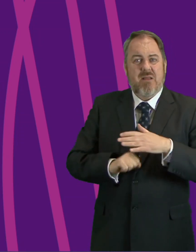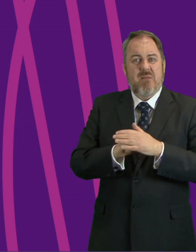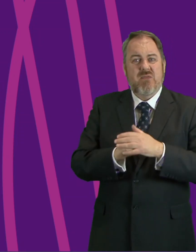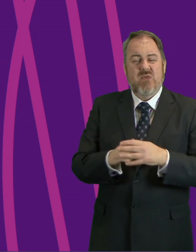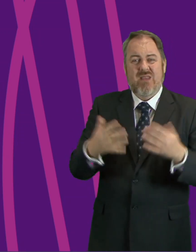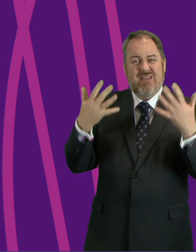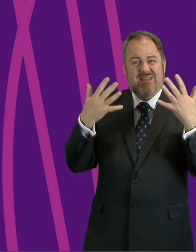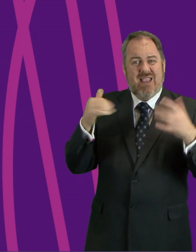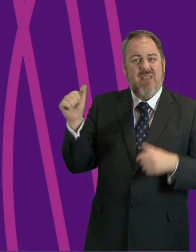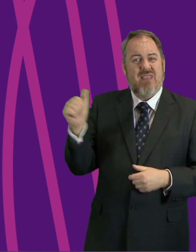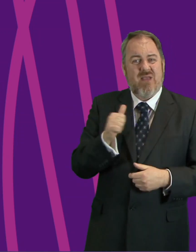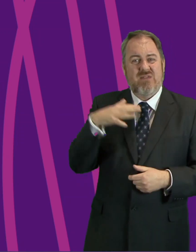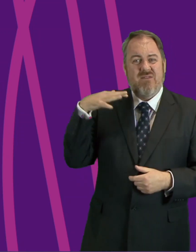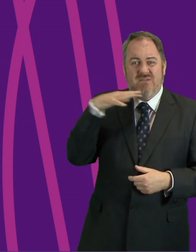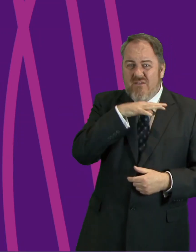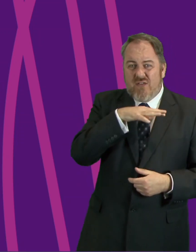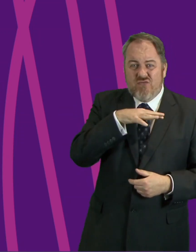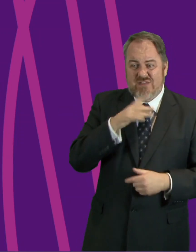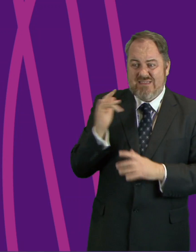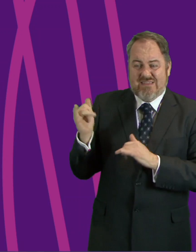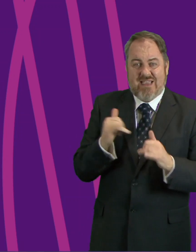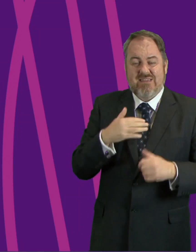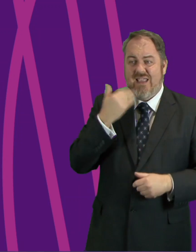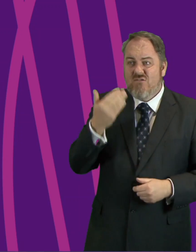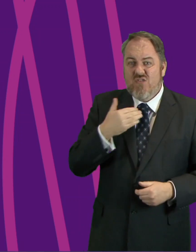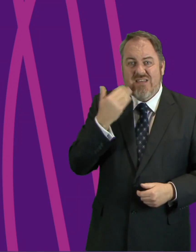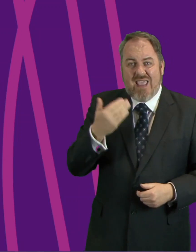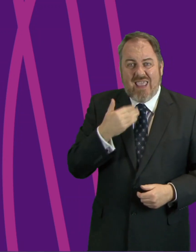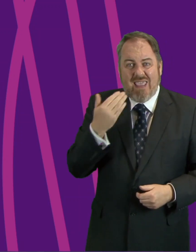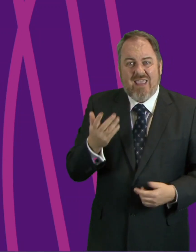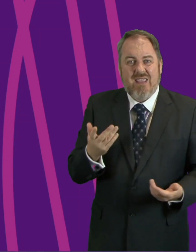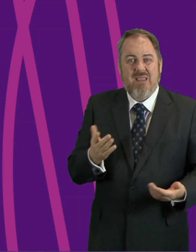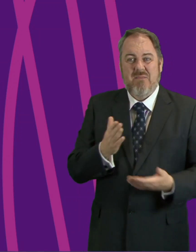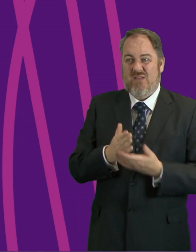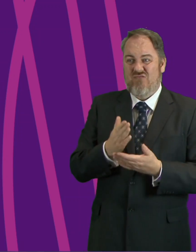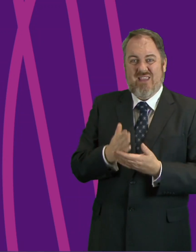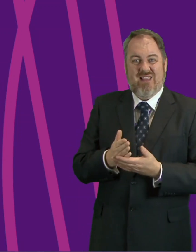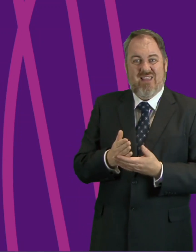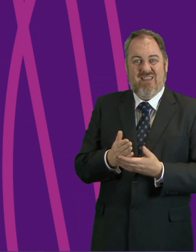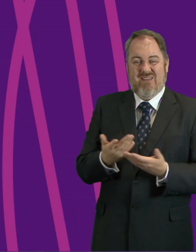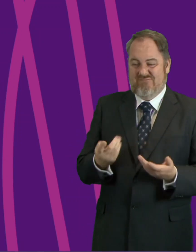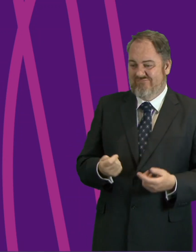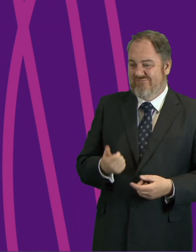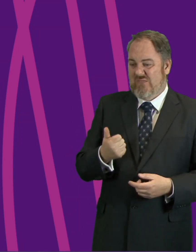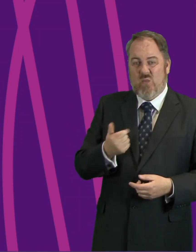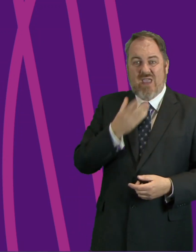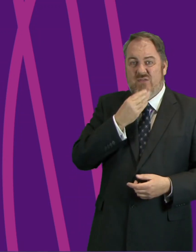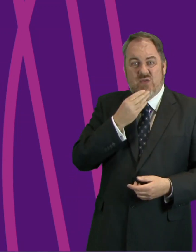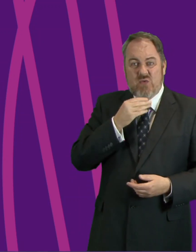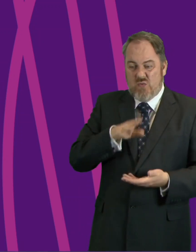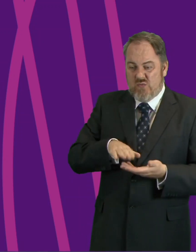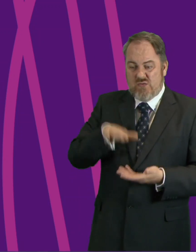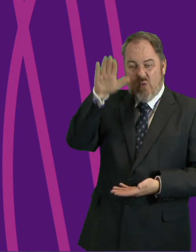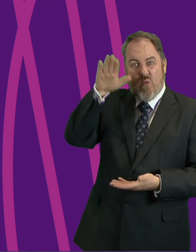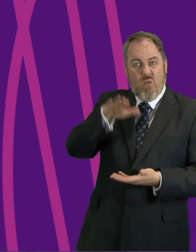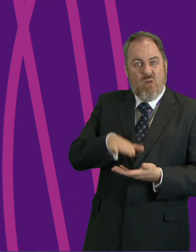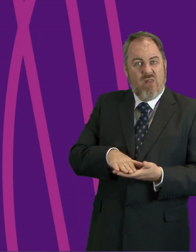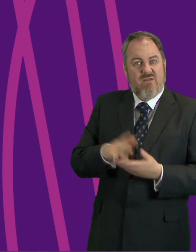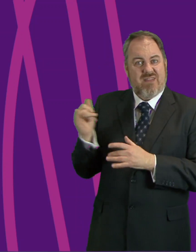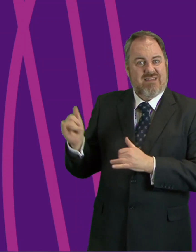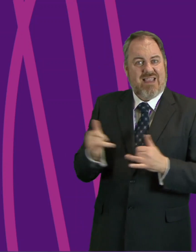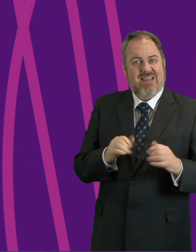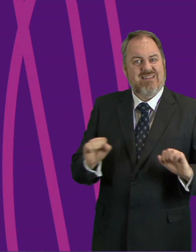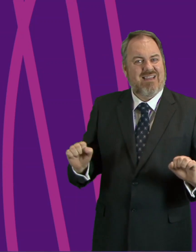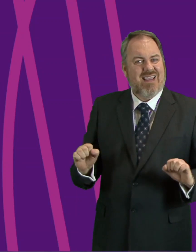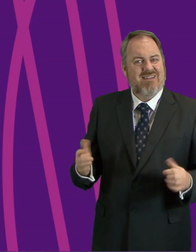day, which you say are available, but with almost 2/3 of that daily testing capacity currently going